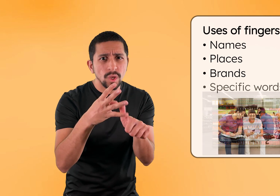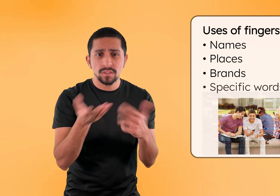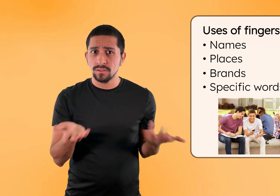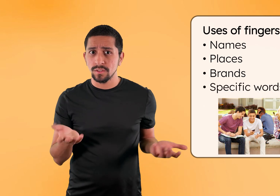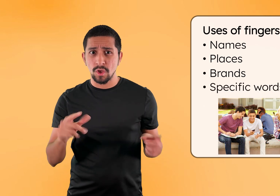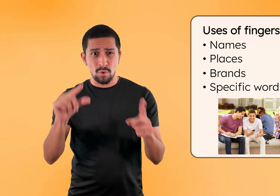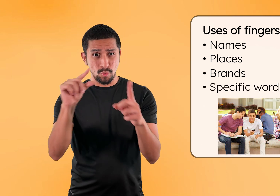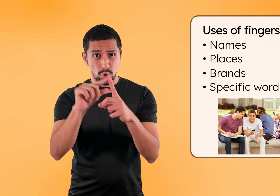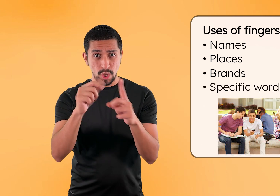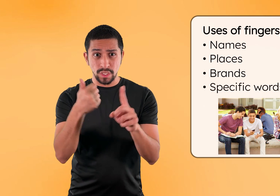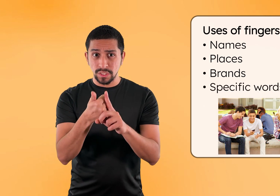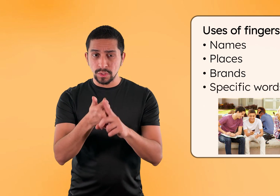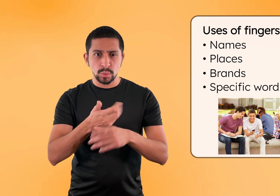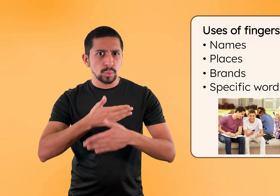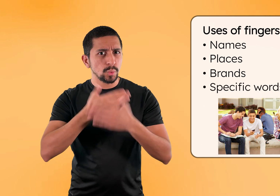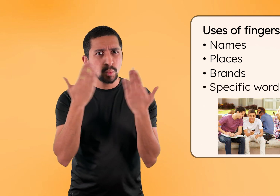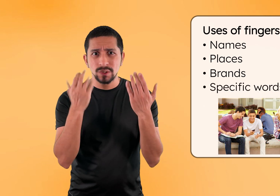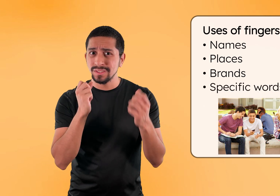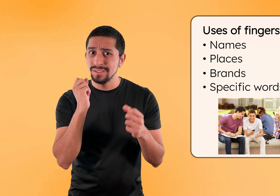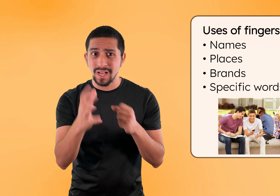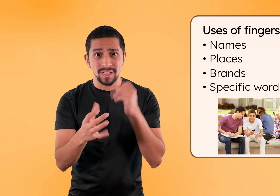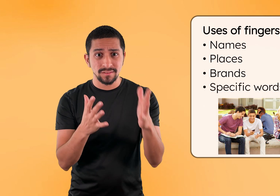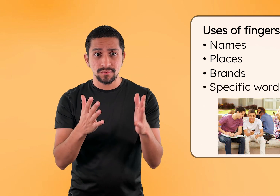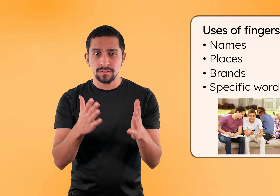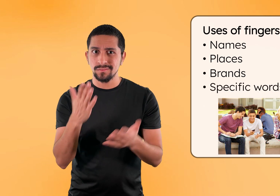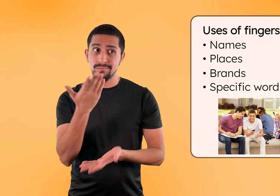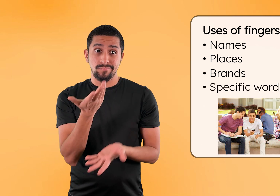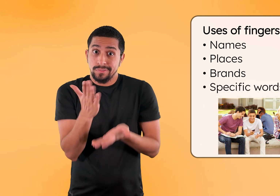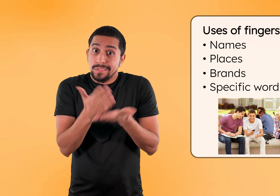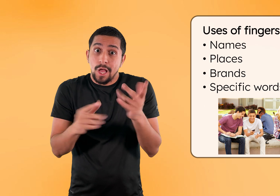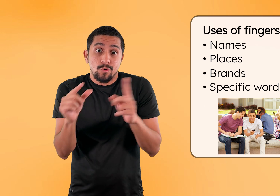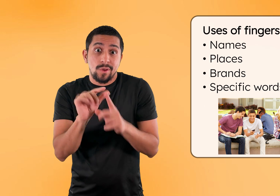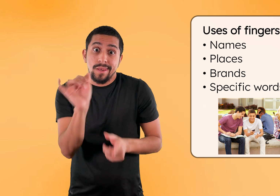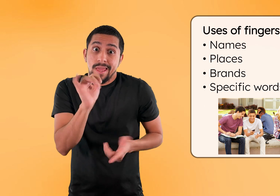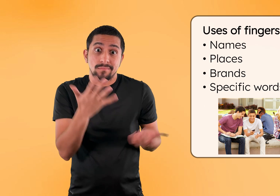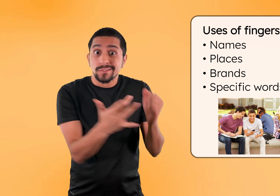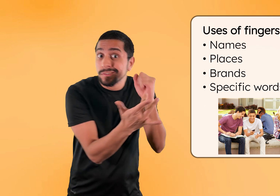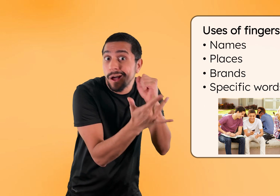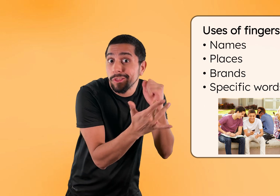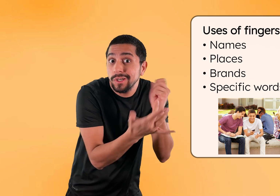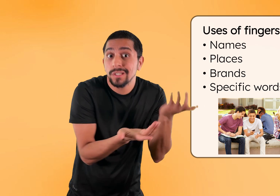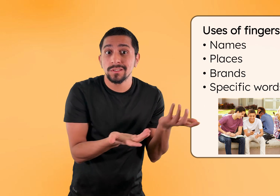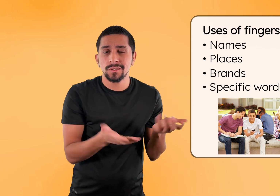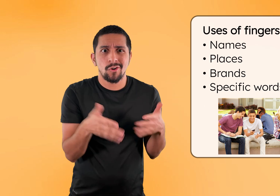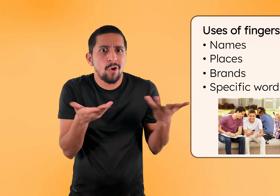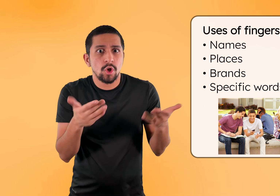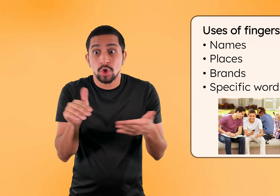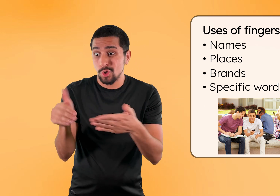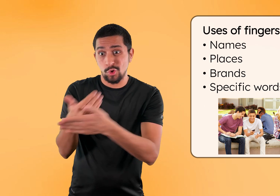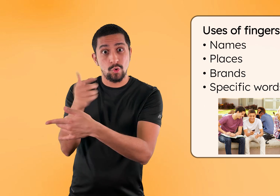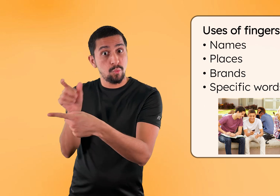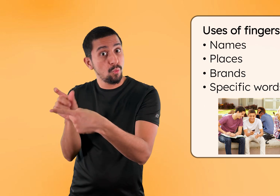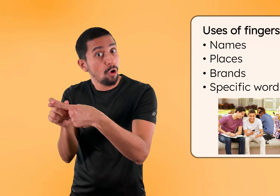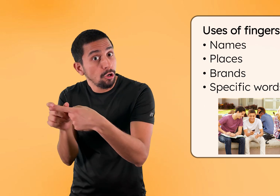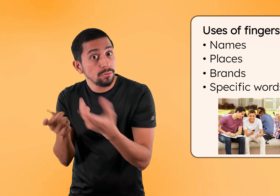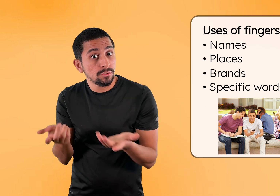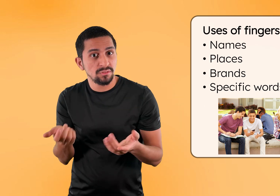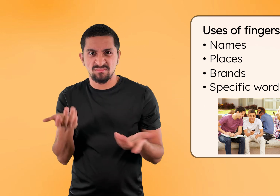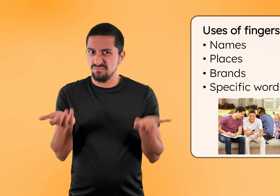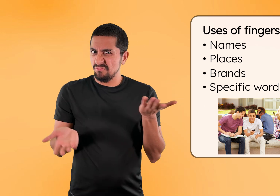Fourth, words without a sign. Some words, especially technical or newly coined terms,